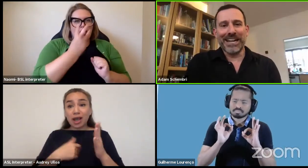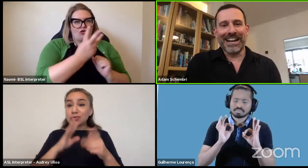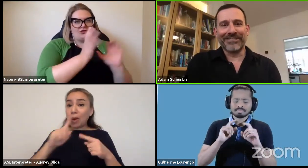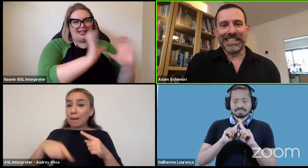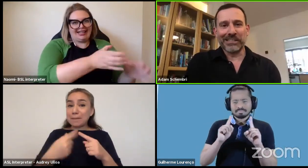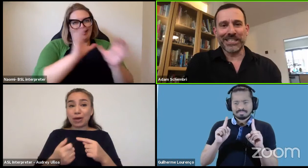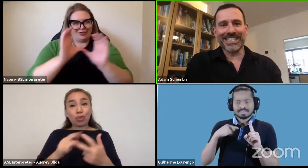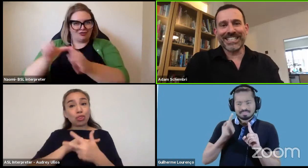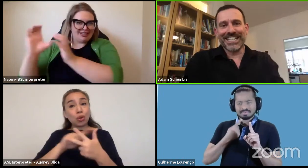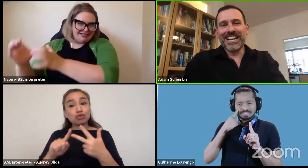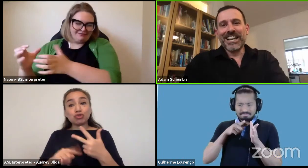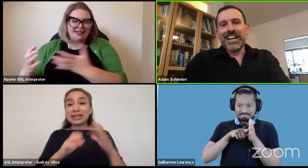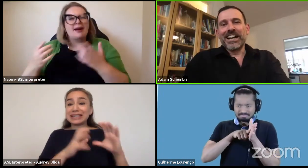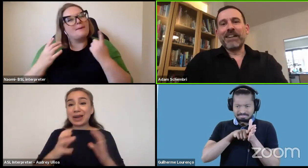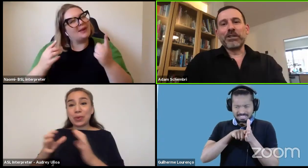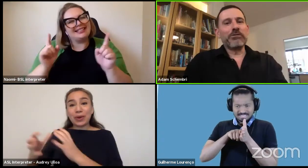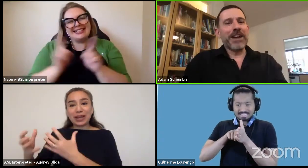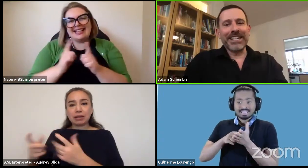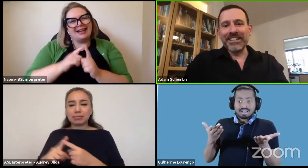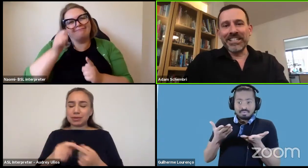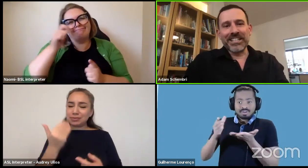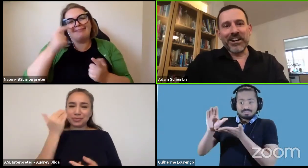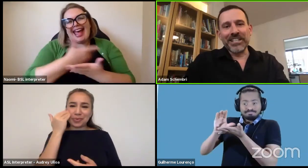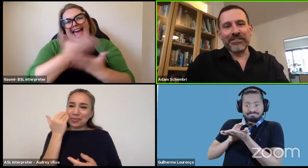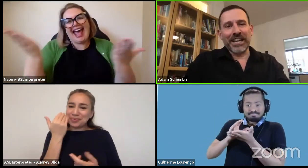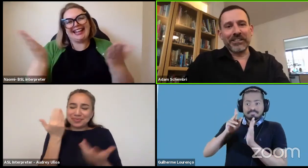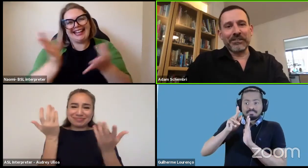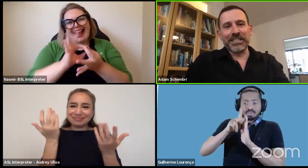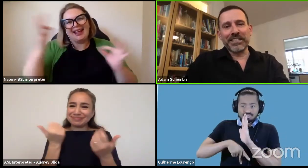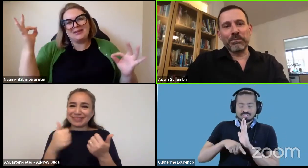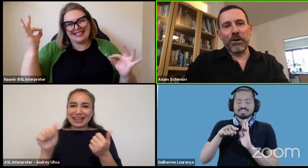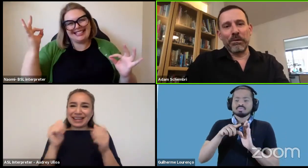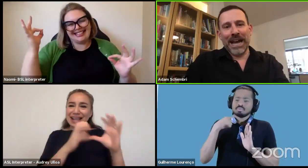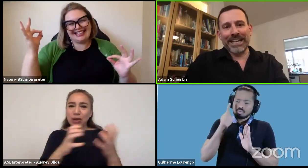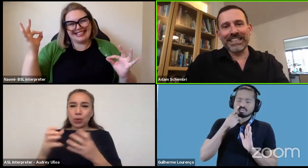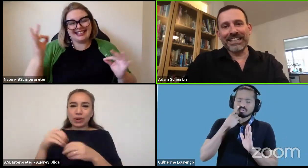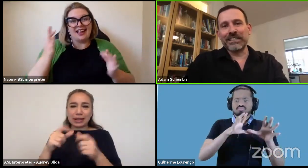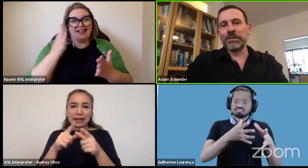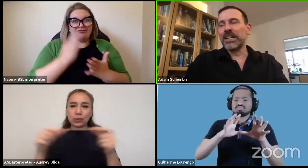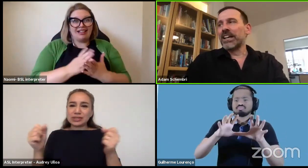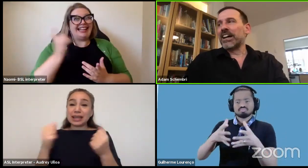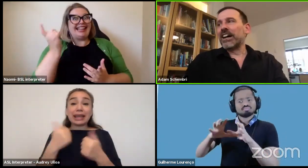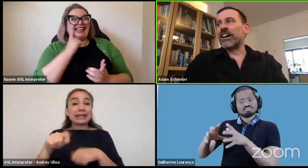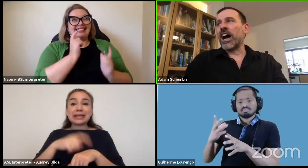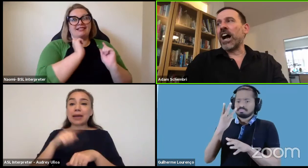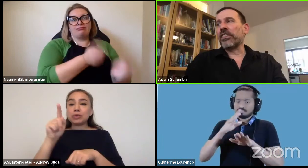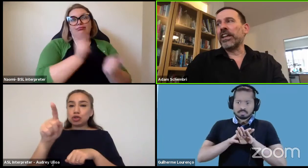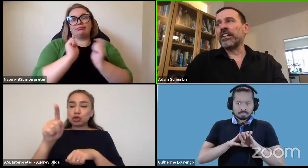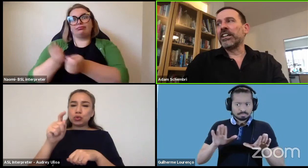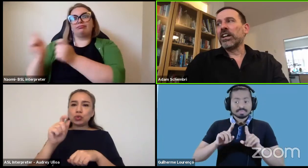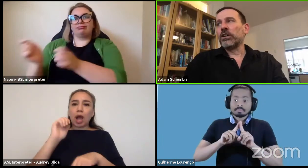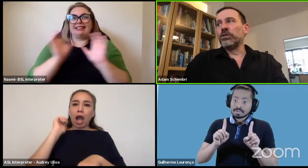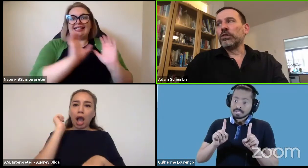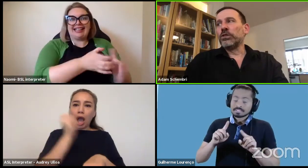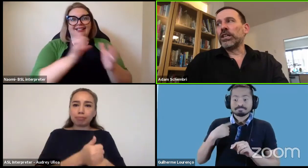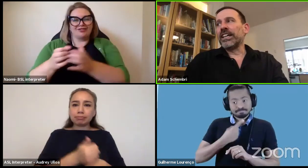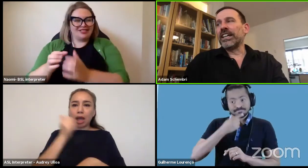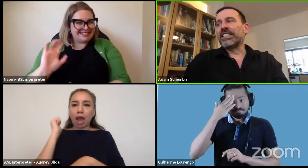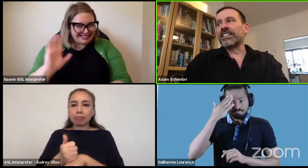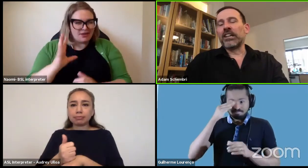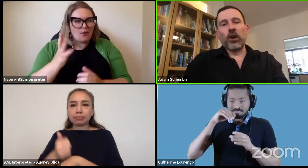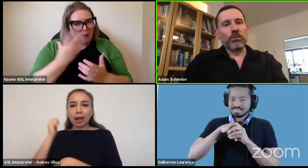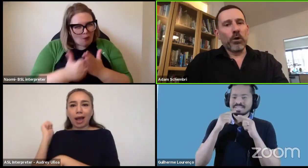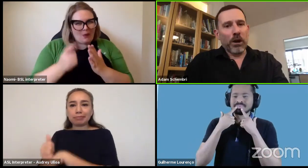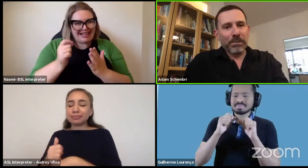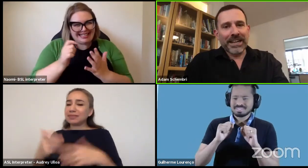category we have in linguistics, creating these kinds of categories is problematic. I think